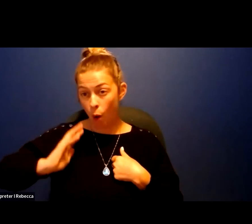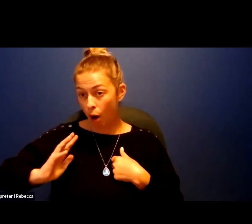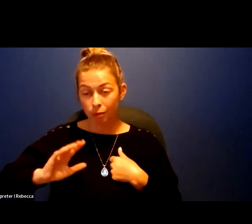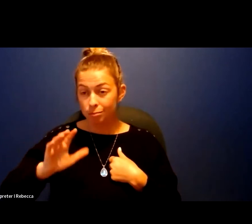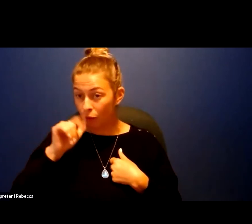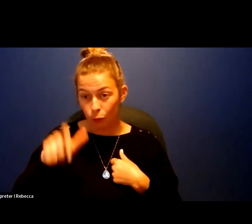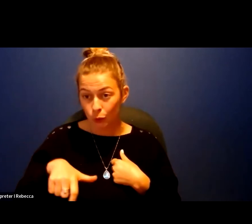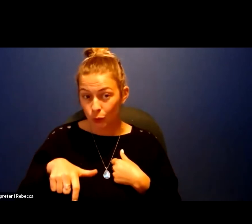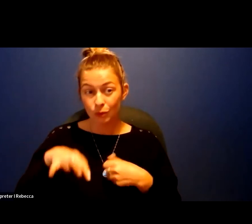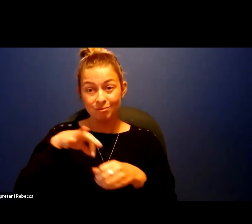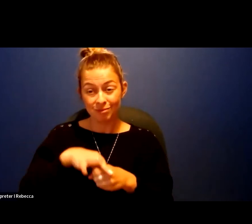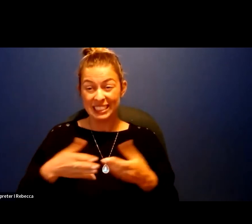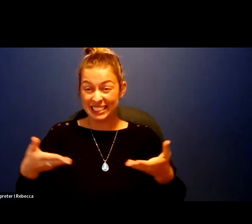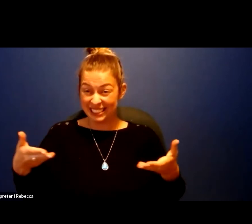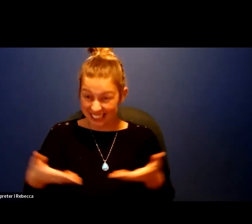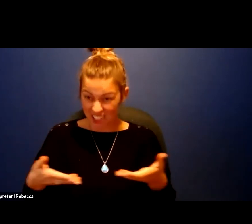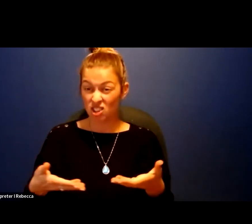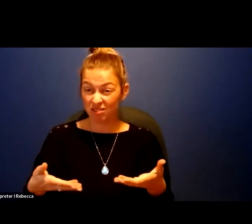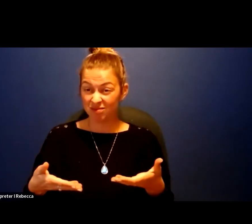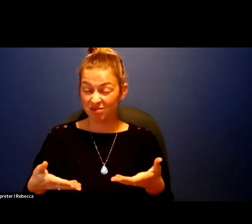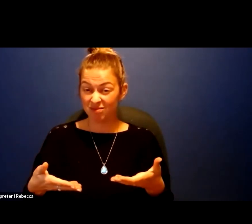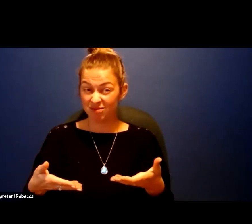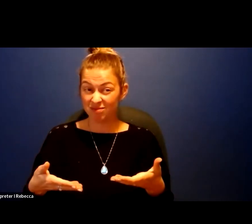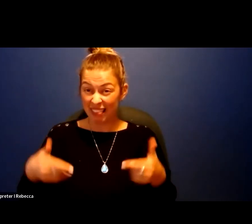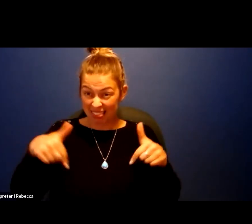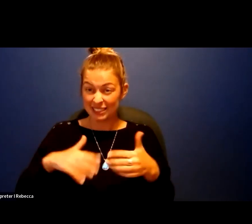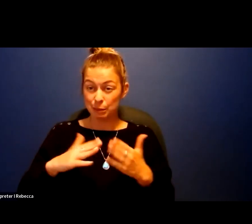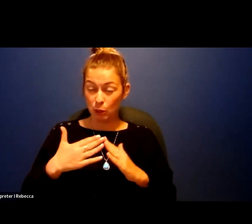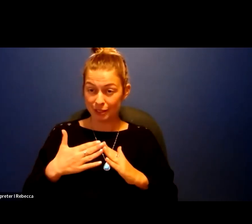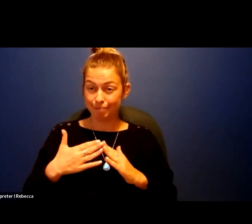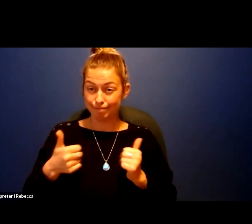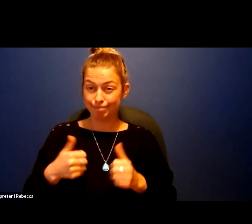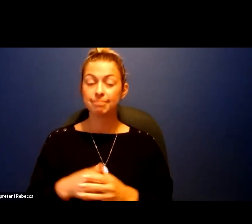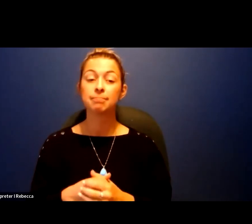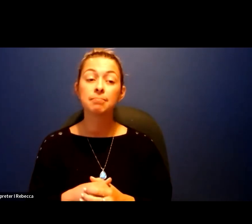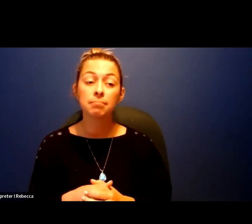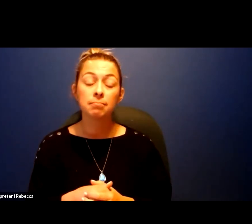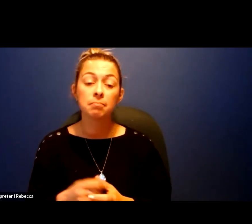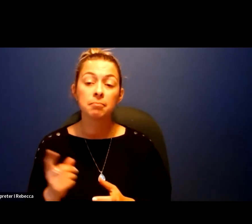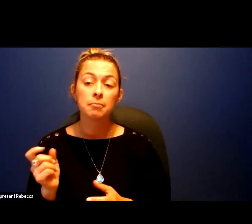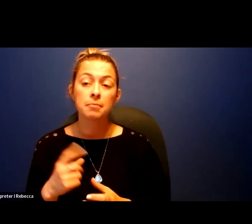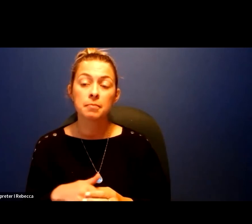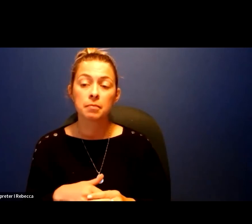parents are or guardians are. You can vote right here in this community. Yes, Jordan.